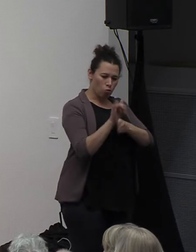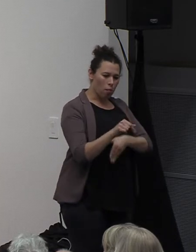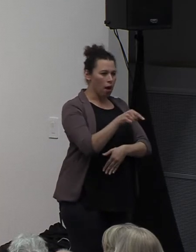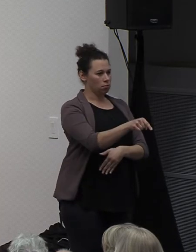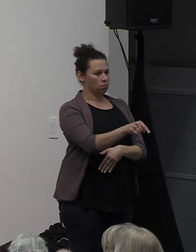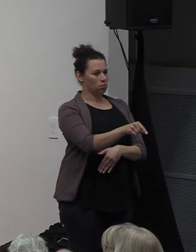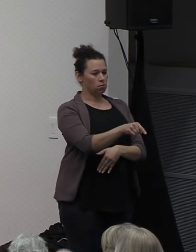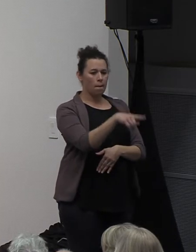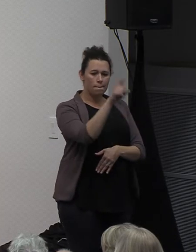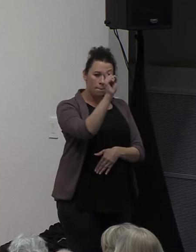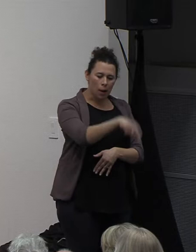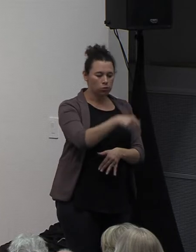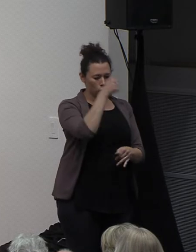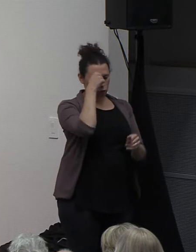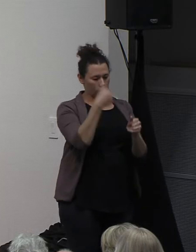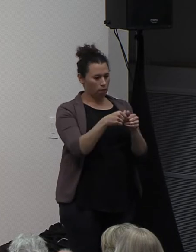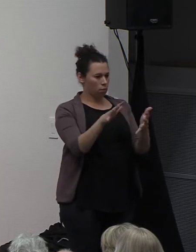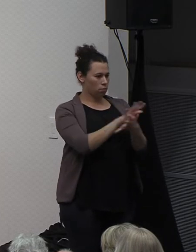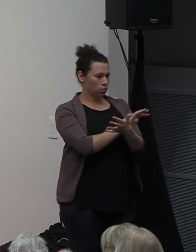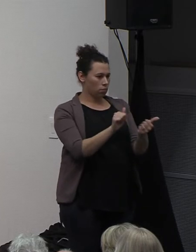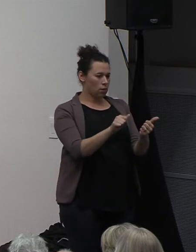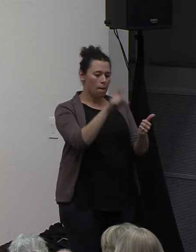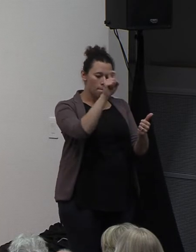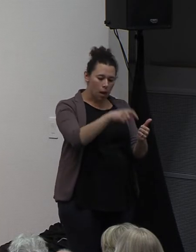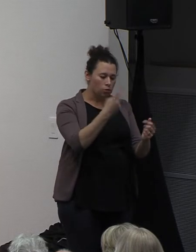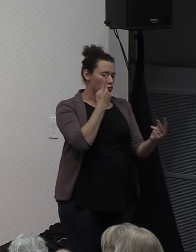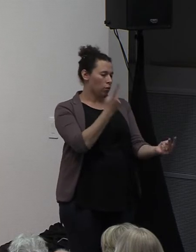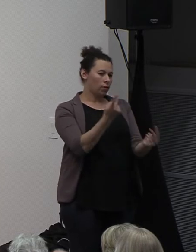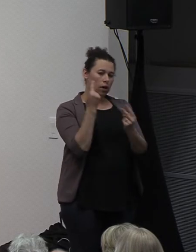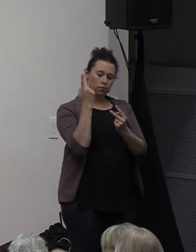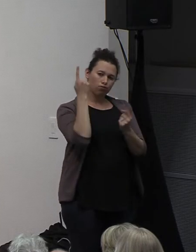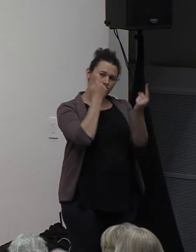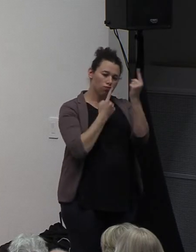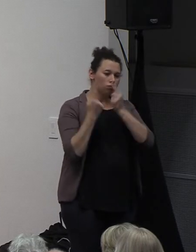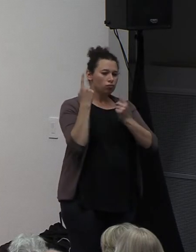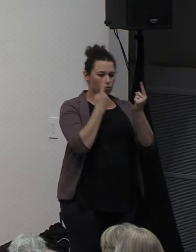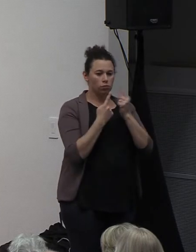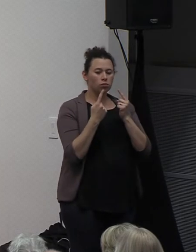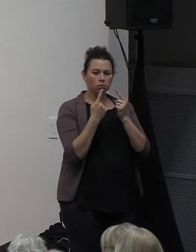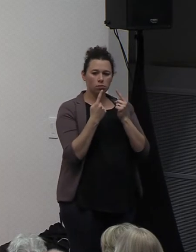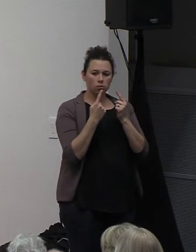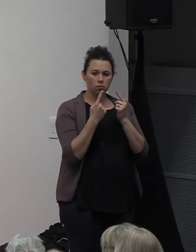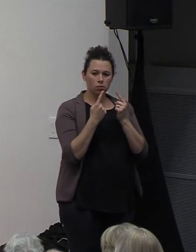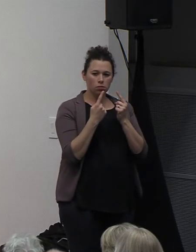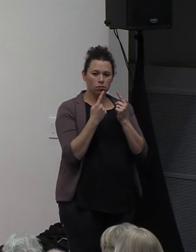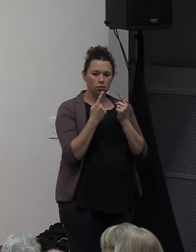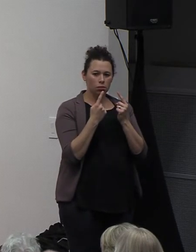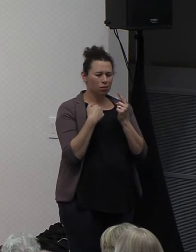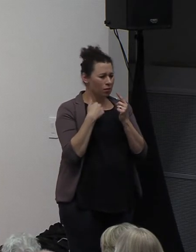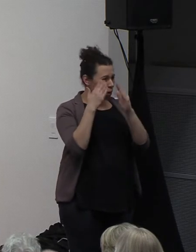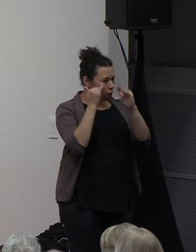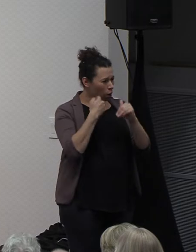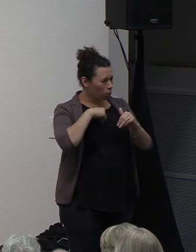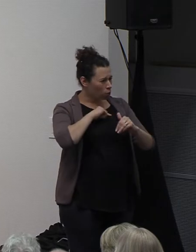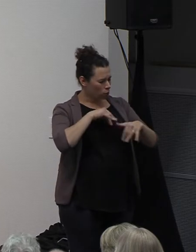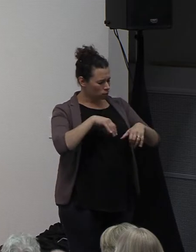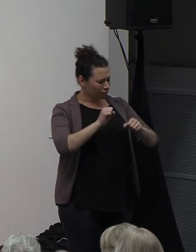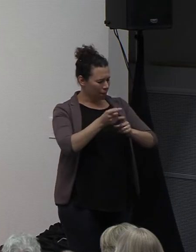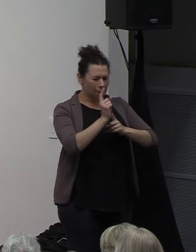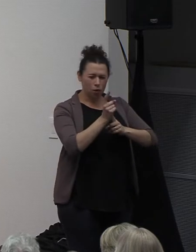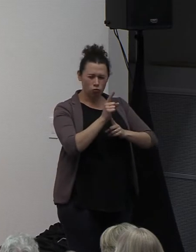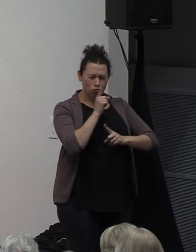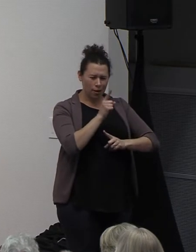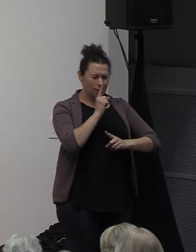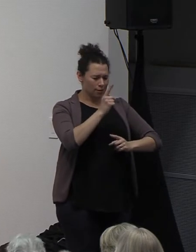reflect. I hope that we all take a moment to stop and ponder these larger-than-life images, that we take hope from